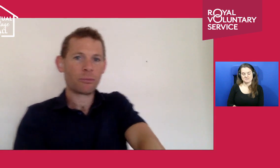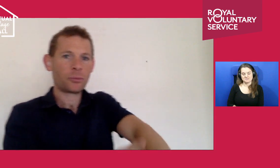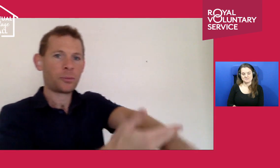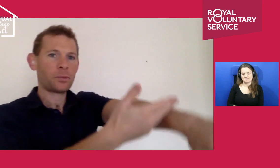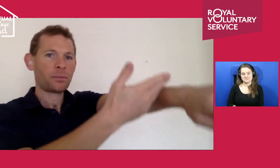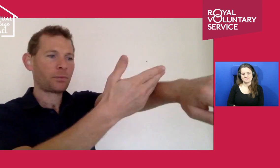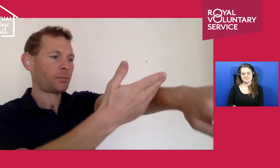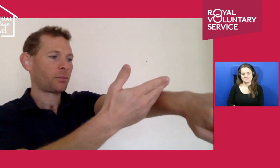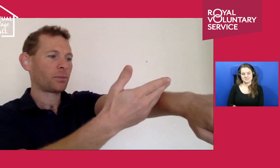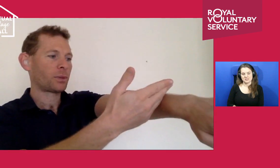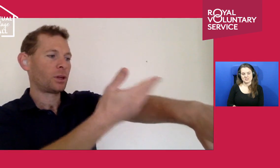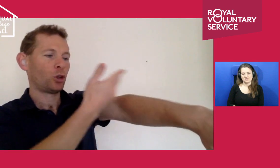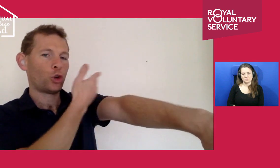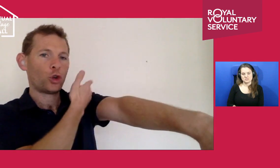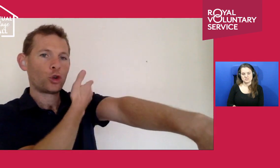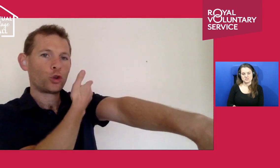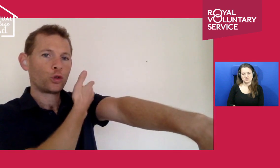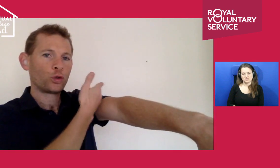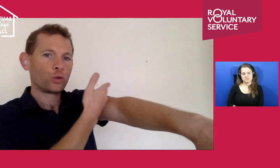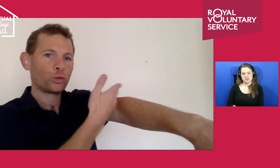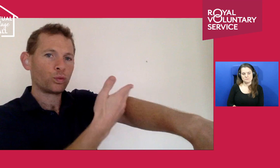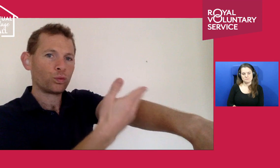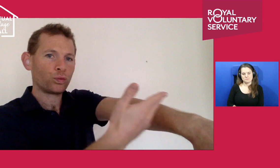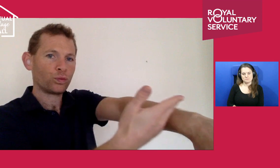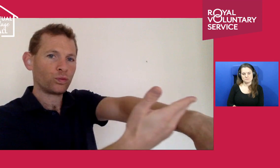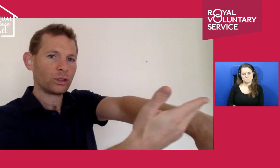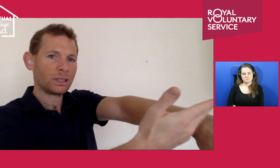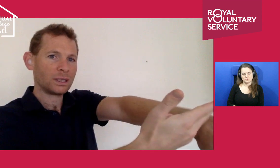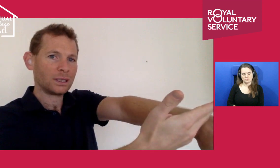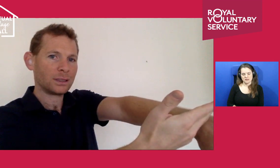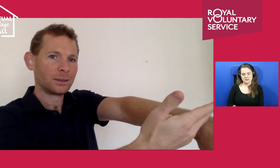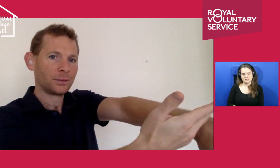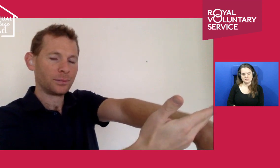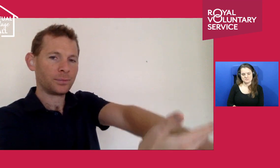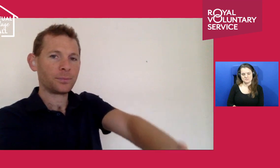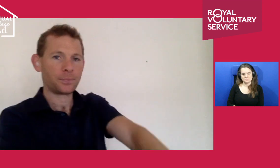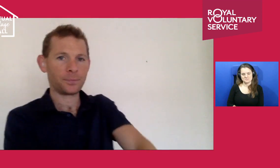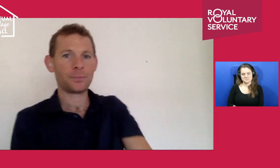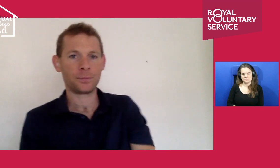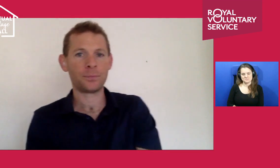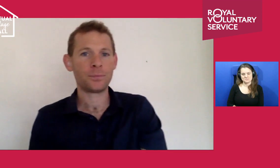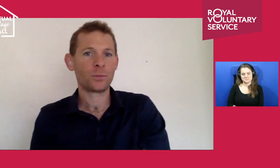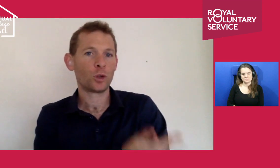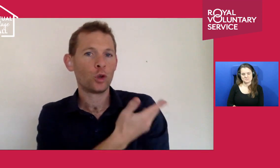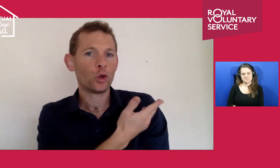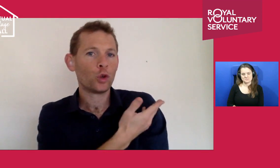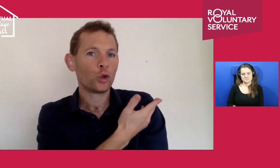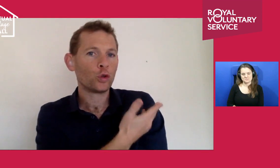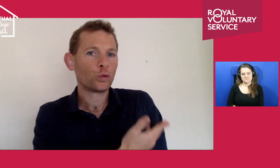green. So it's down your arm, green,